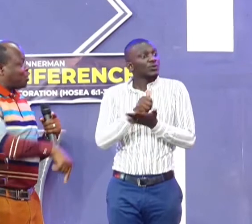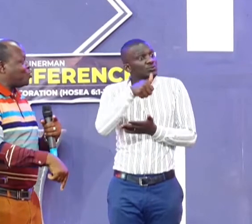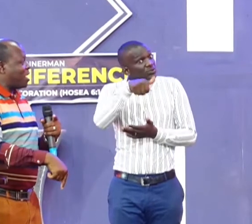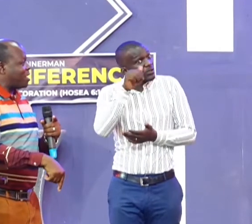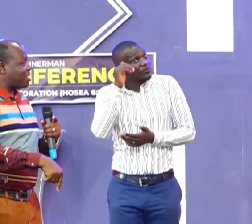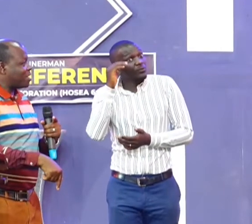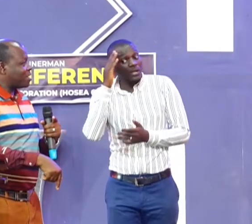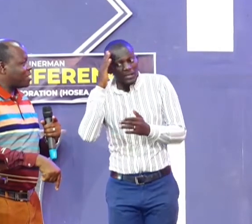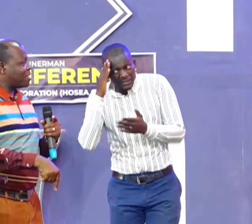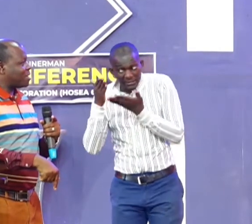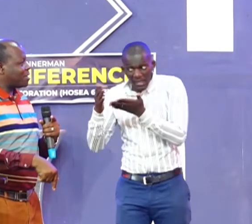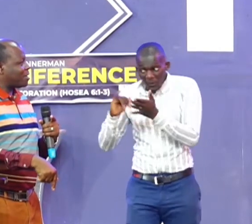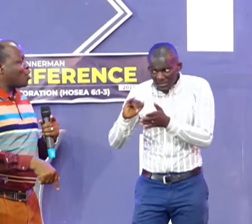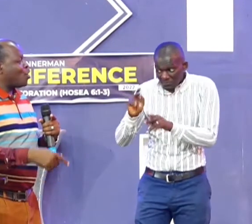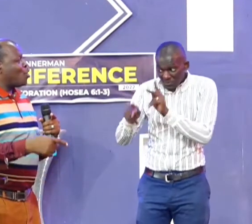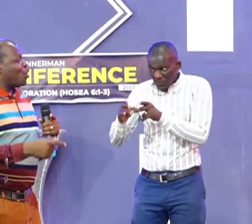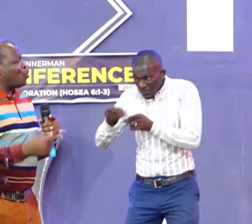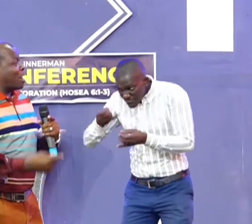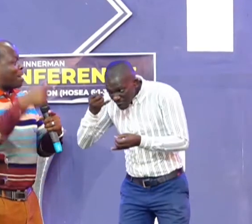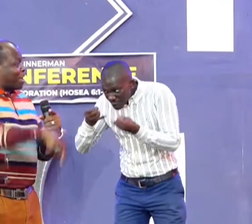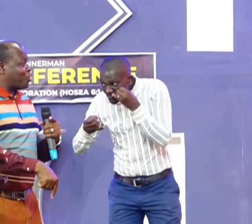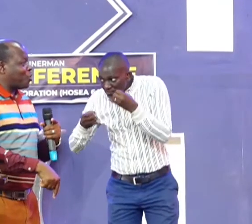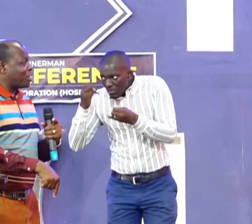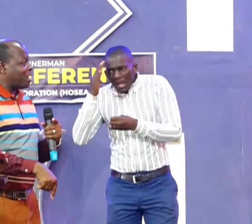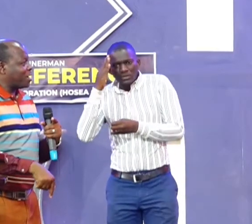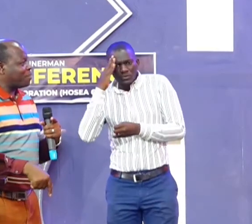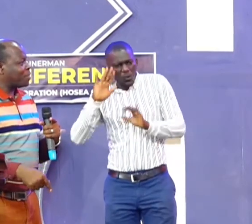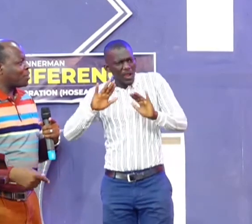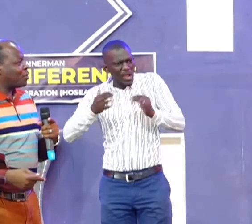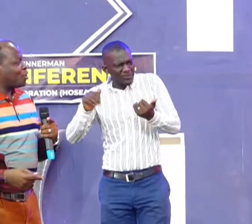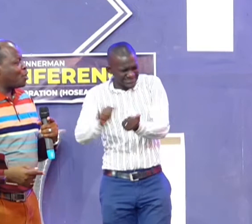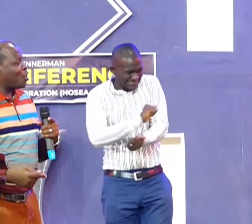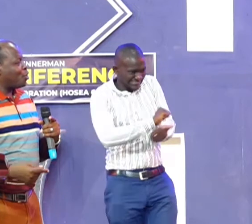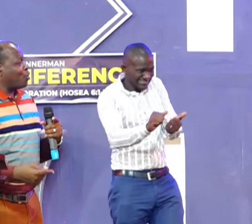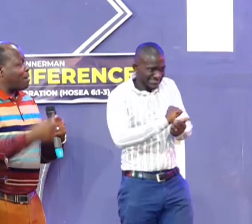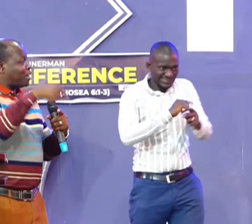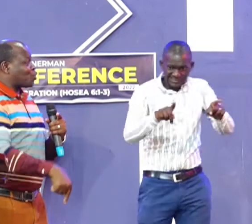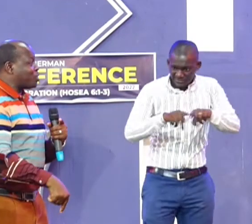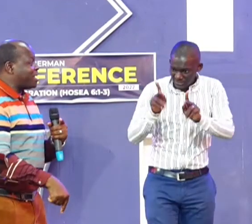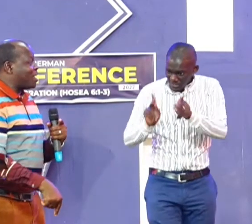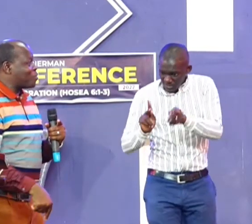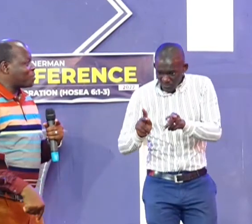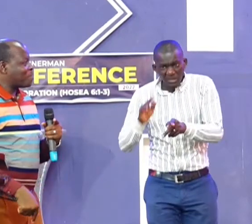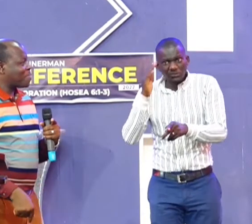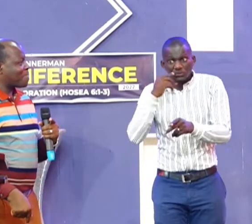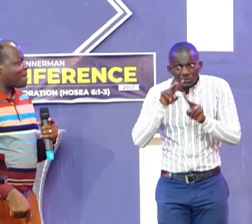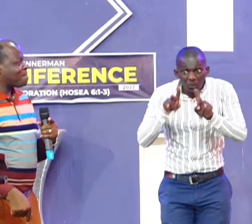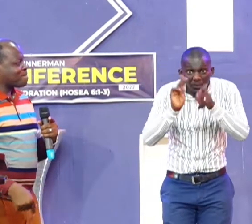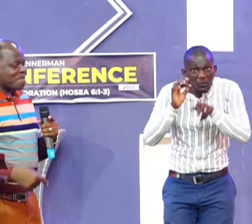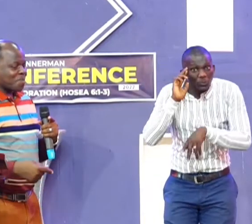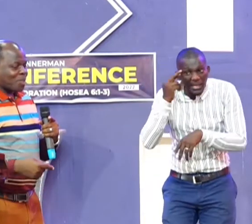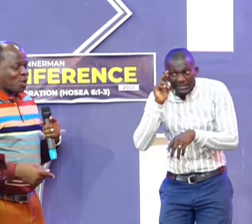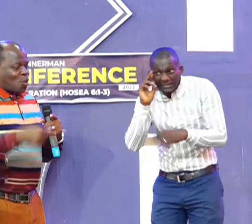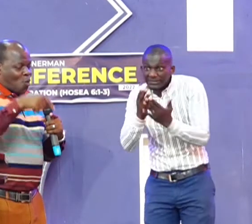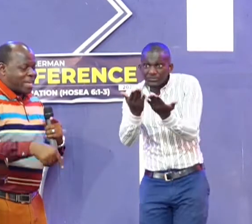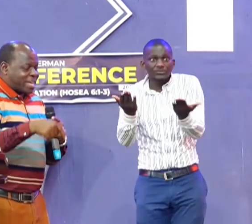because you were there when people were taking wine. You saw people who defiled themselves. You saw people who were